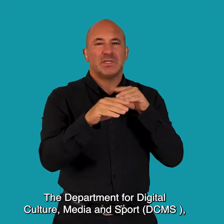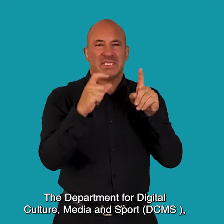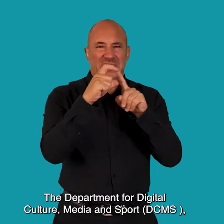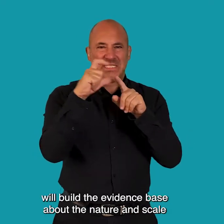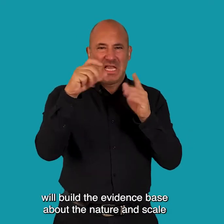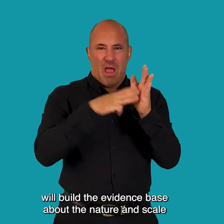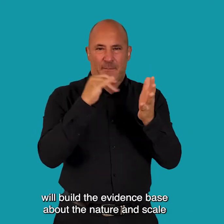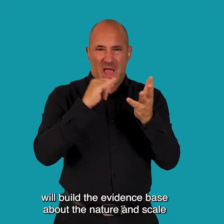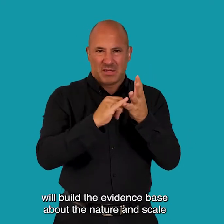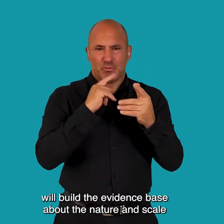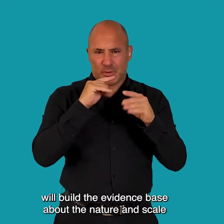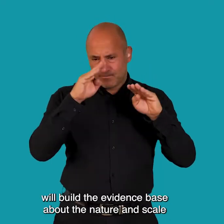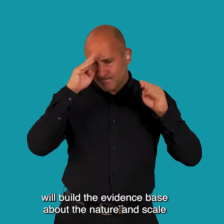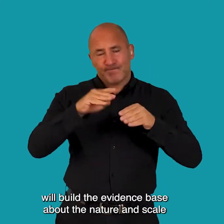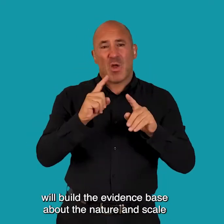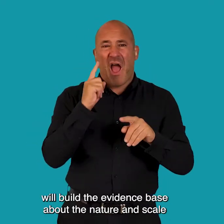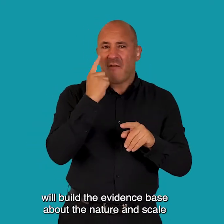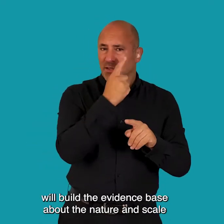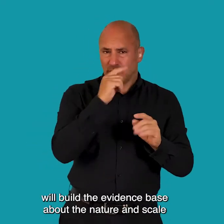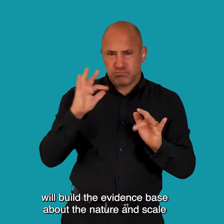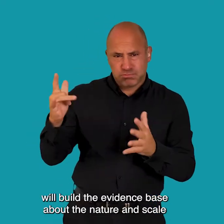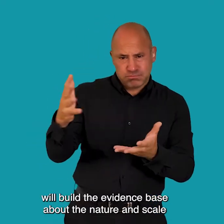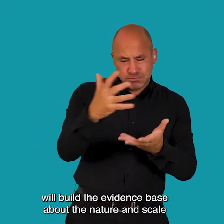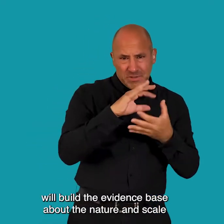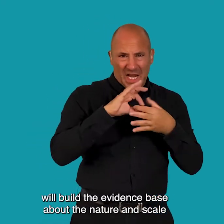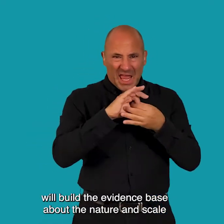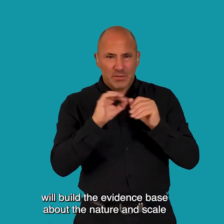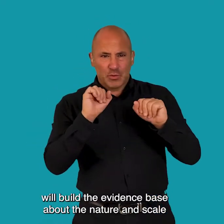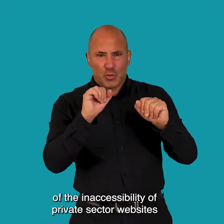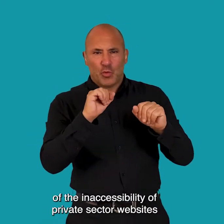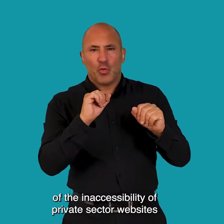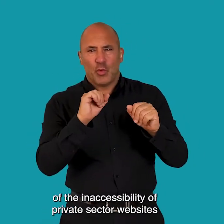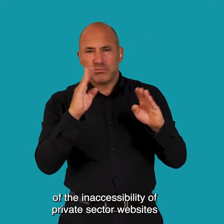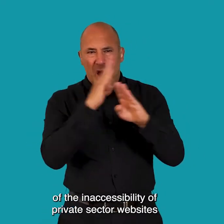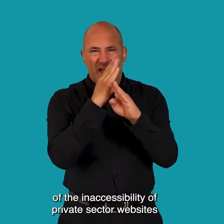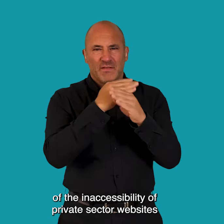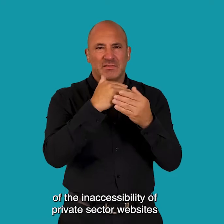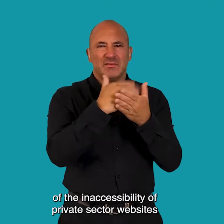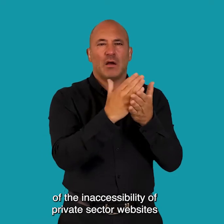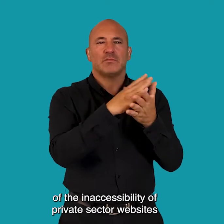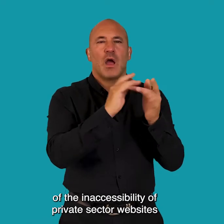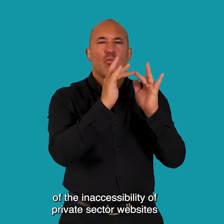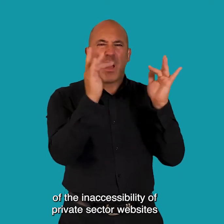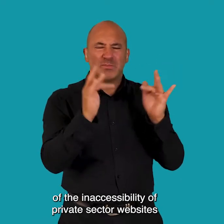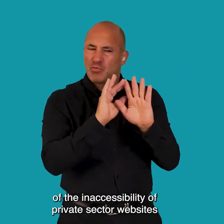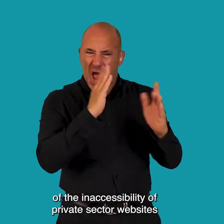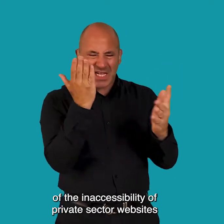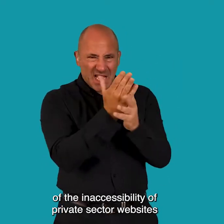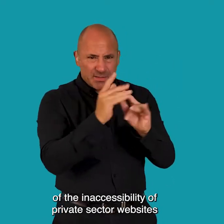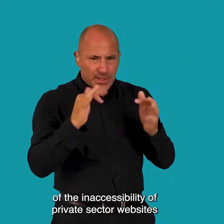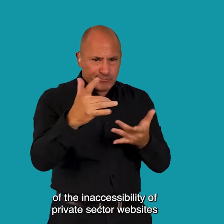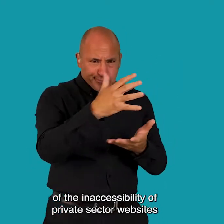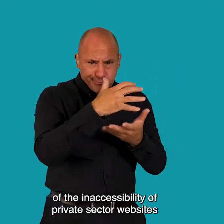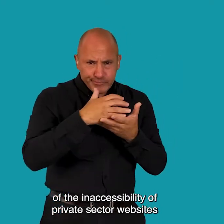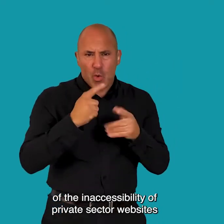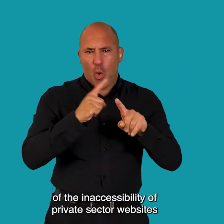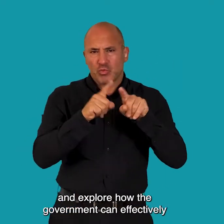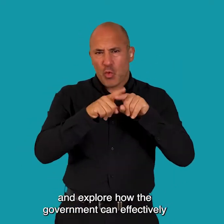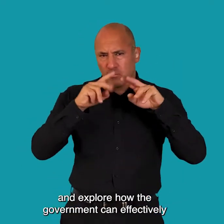DCMS, will build the evidence base about the nature and scale of the inaccessibility of private sector websites and